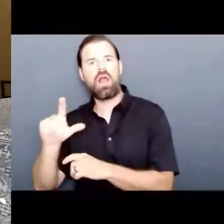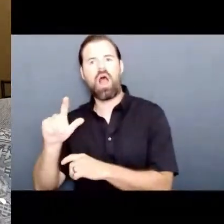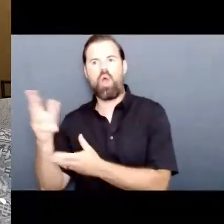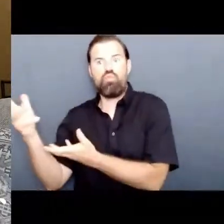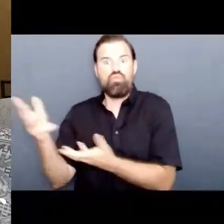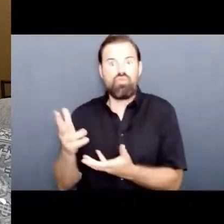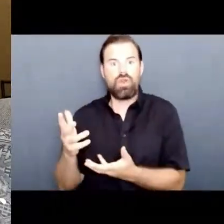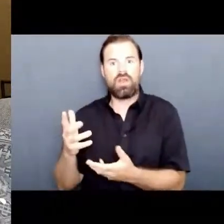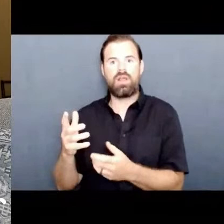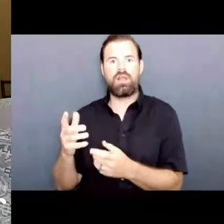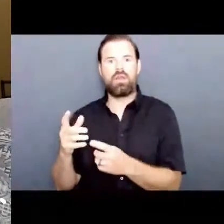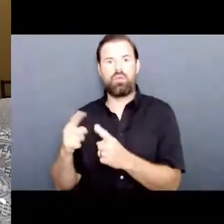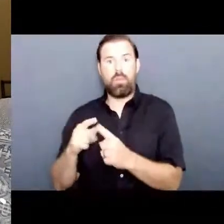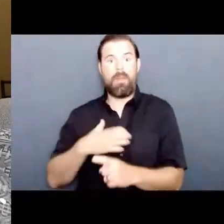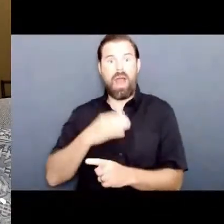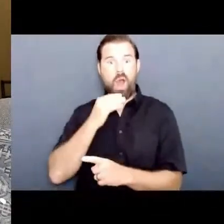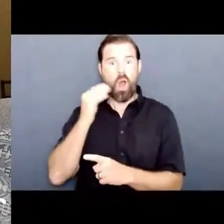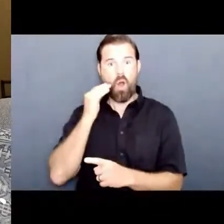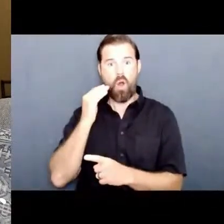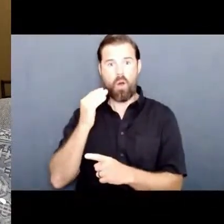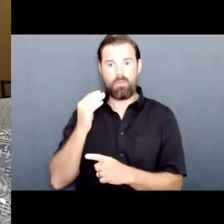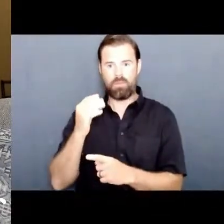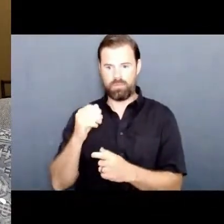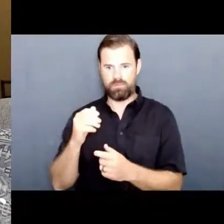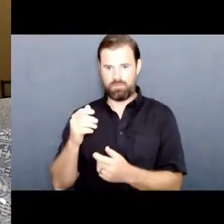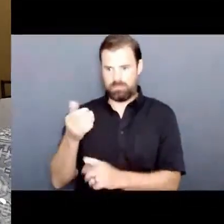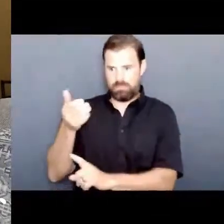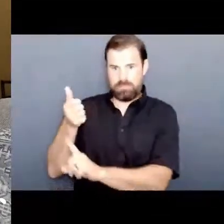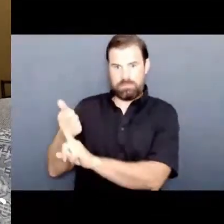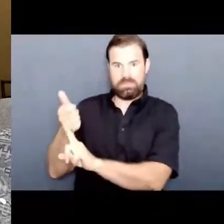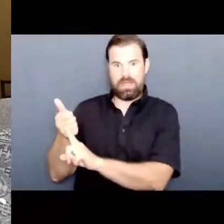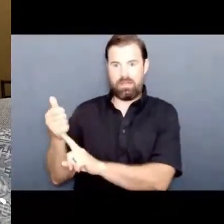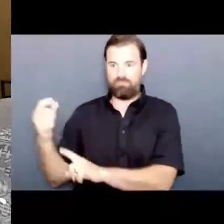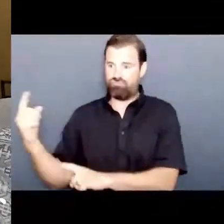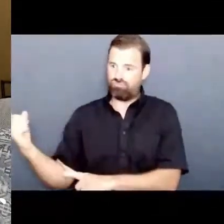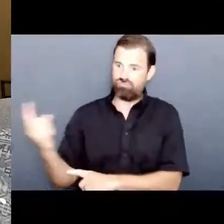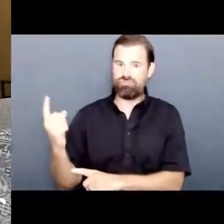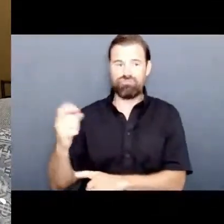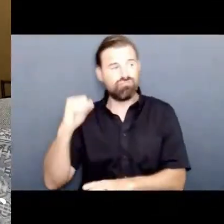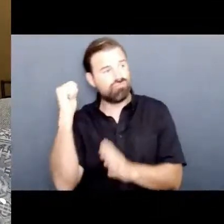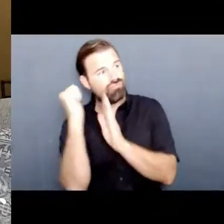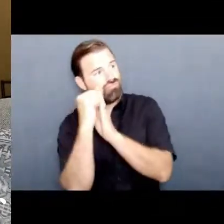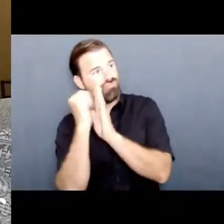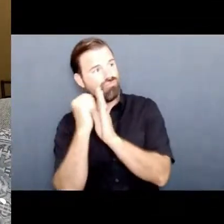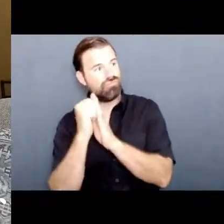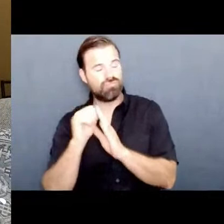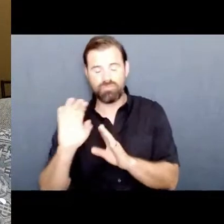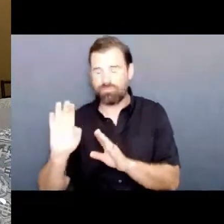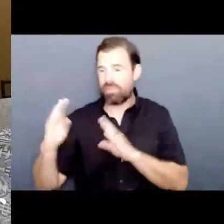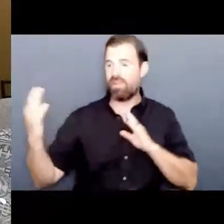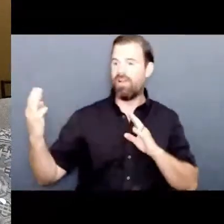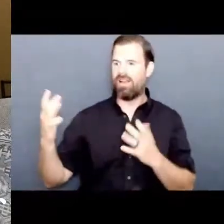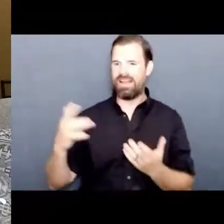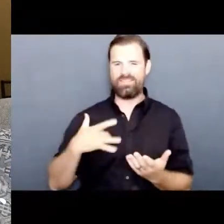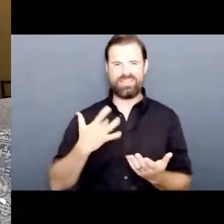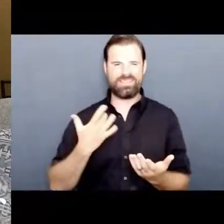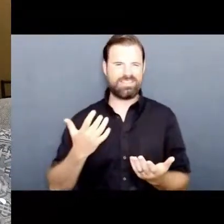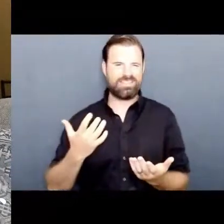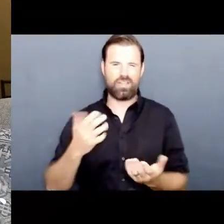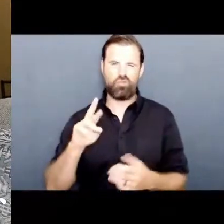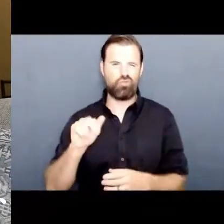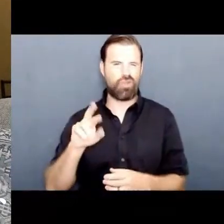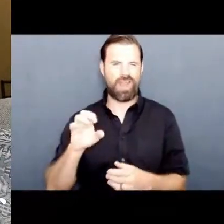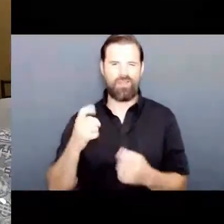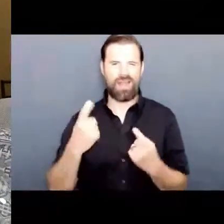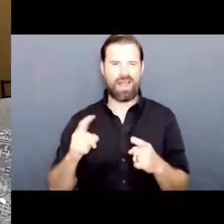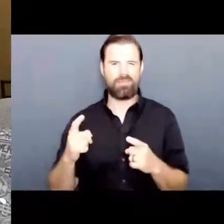my home and bringing, hand delivering the walker. I feel in this day and age that doesn't happen a lot. So